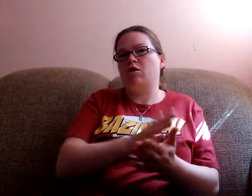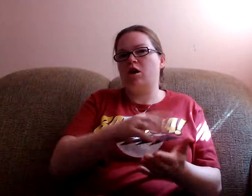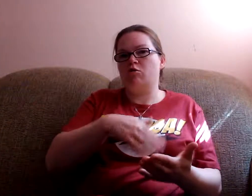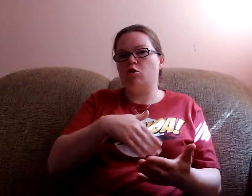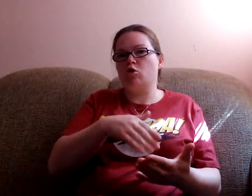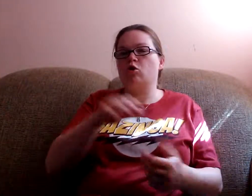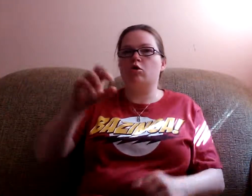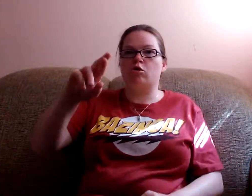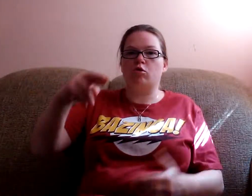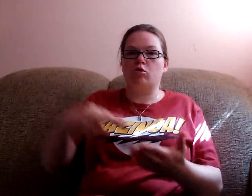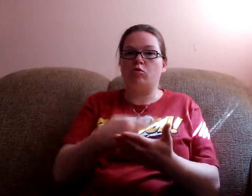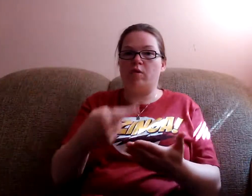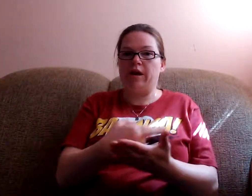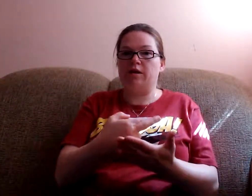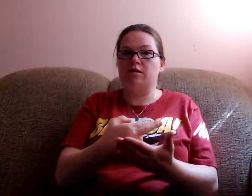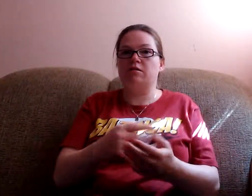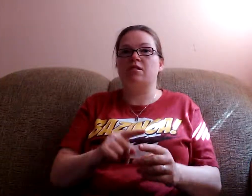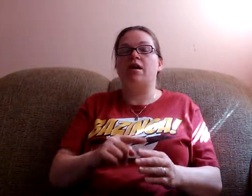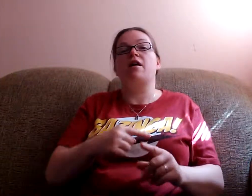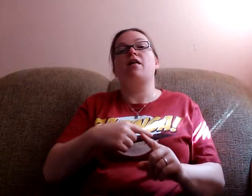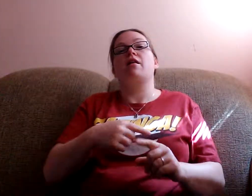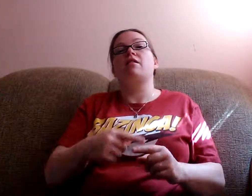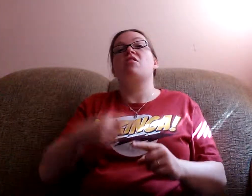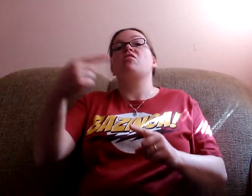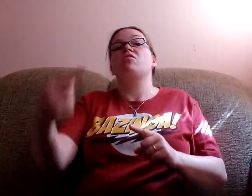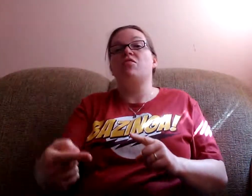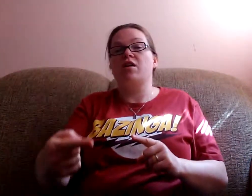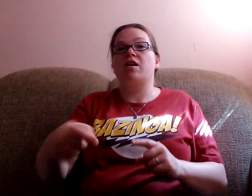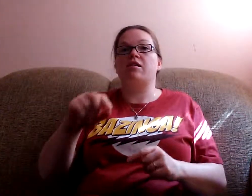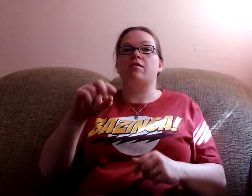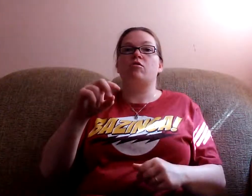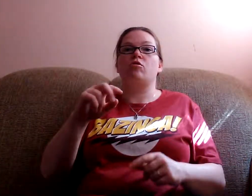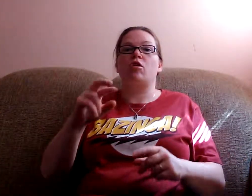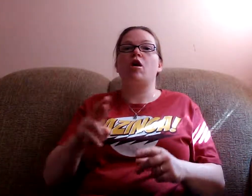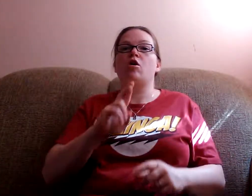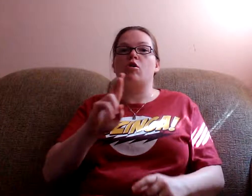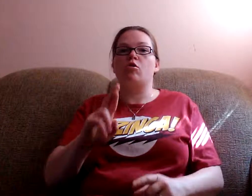rice vinegar. And so it'll end up being sticky and have a little more flavor than regular rice.